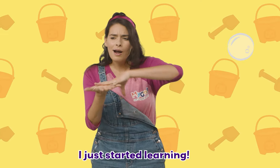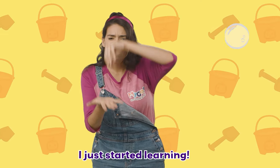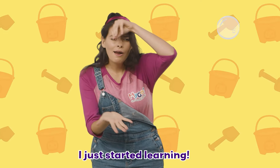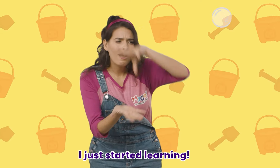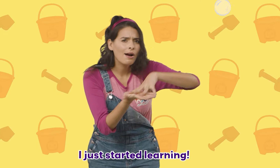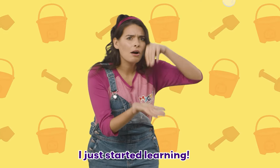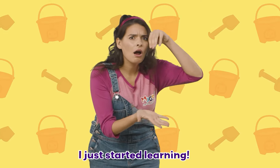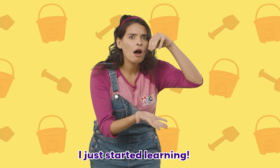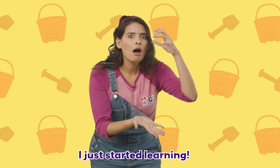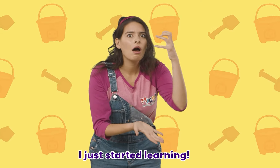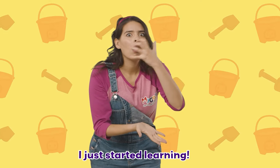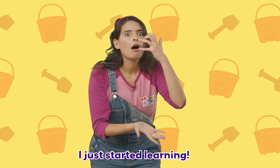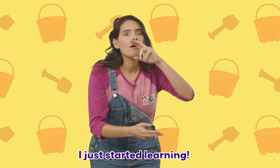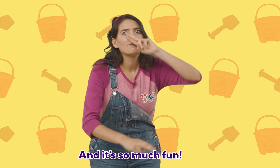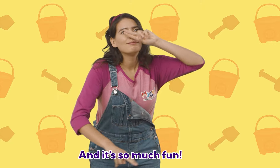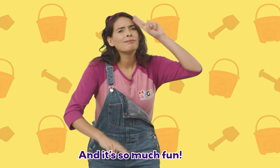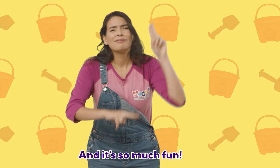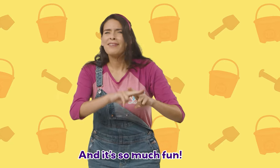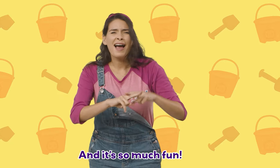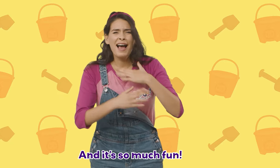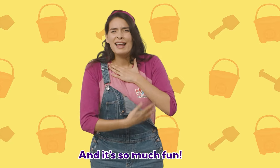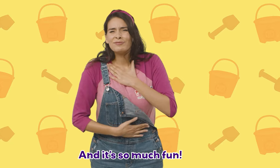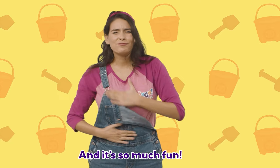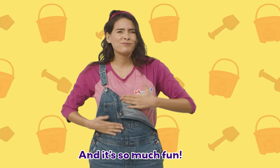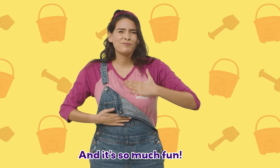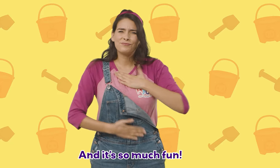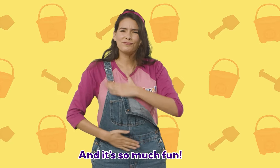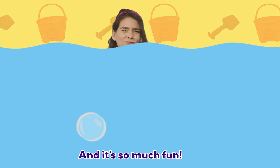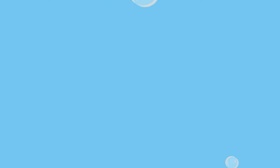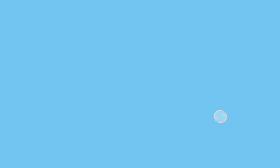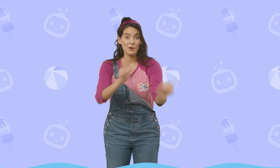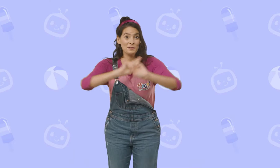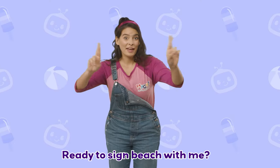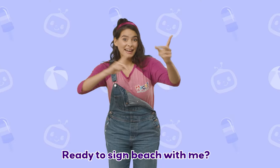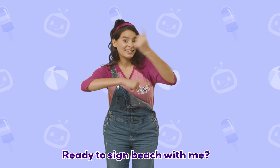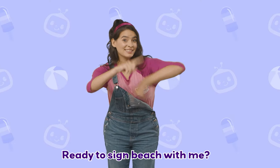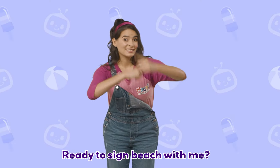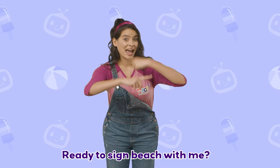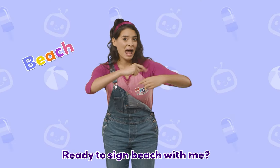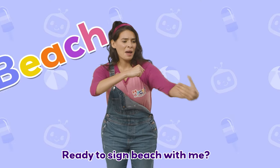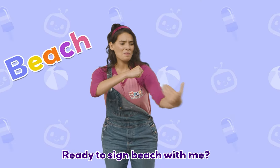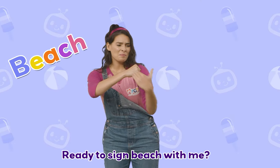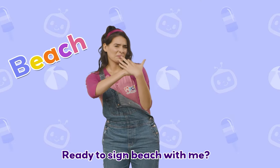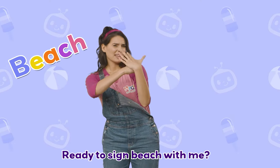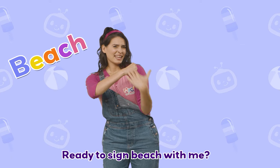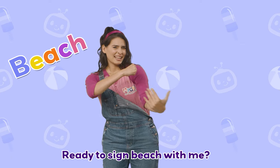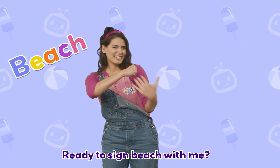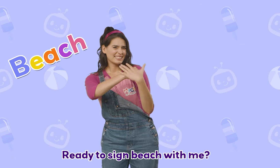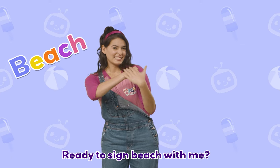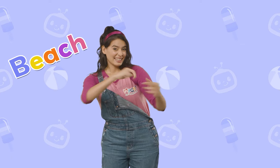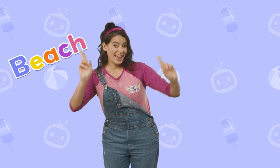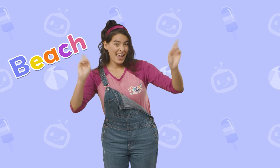I just started learning and it's so much fun. Ready to sign beach with me?